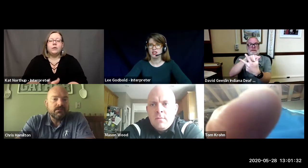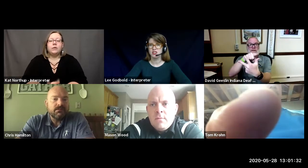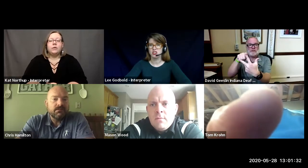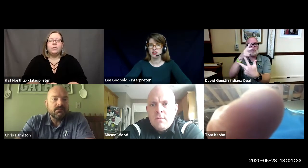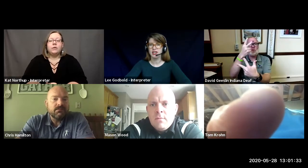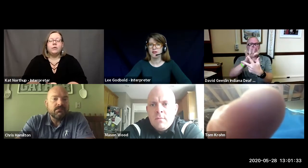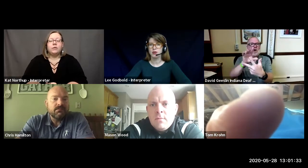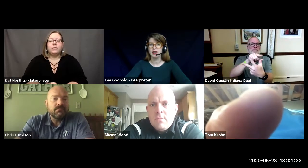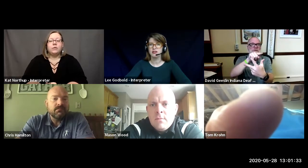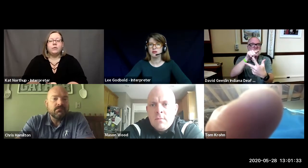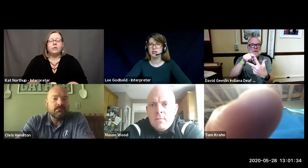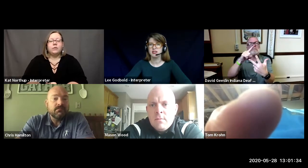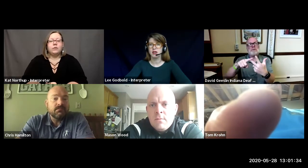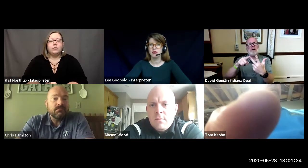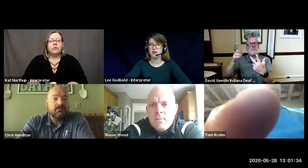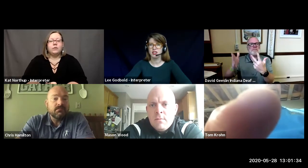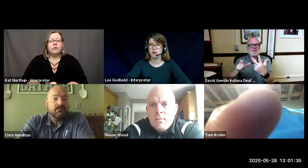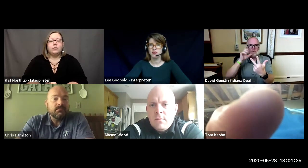these 3. Everyone else, please stop your video feed.